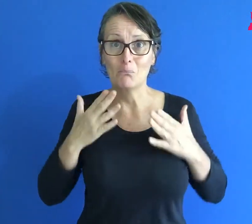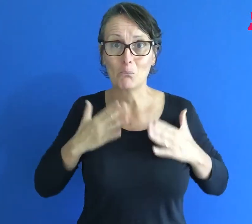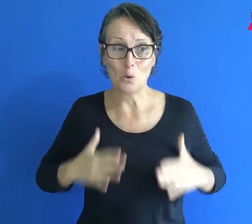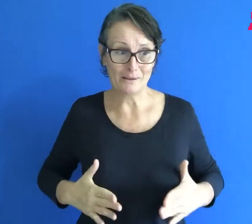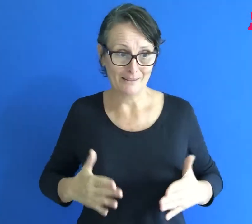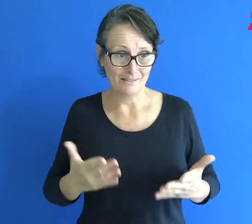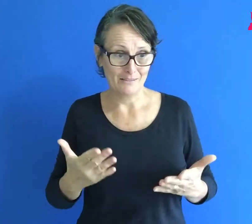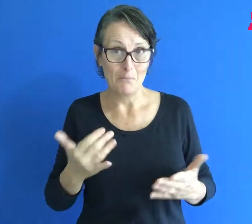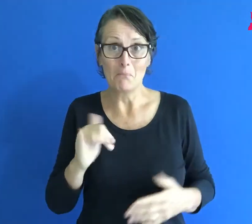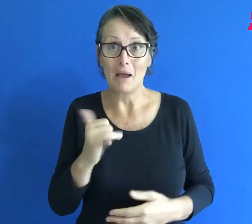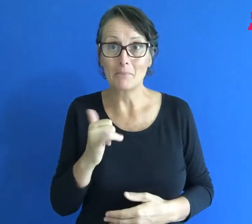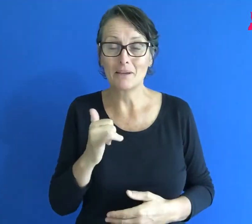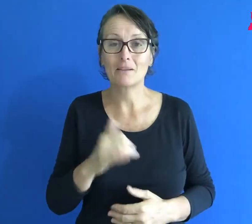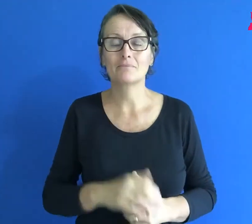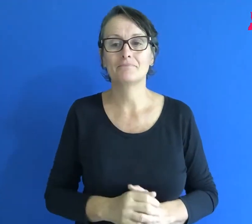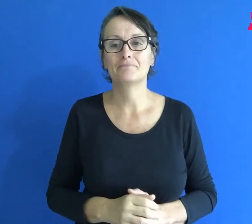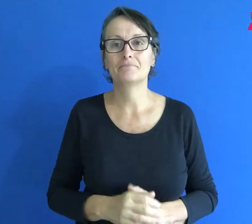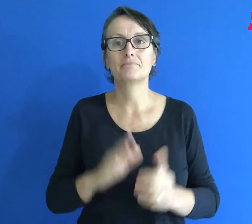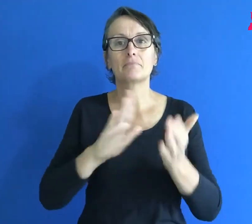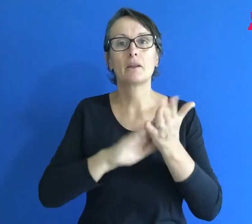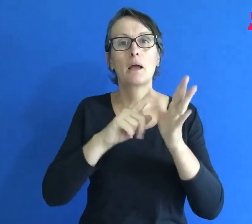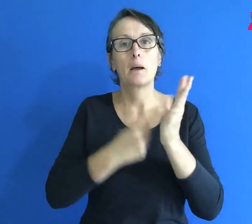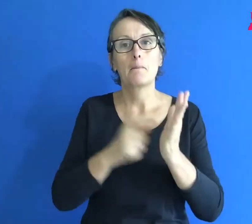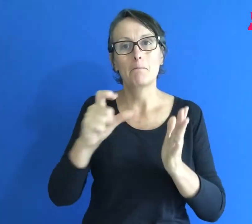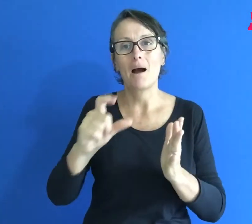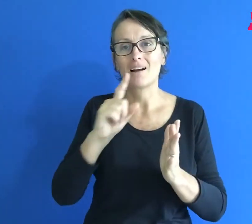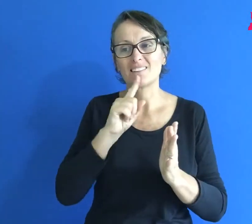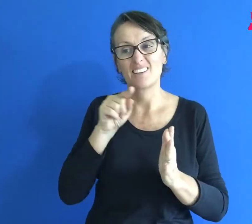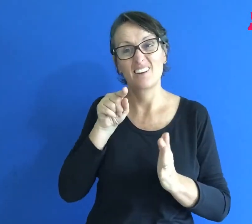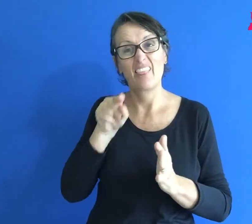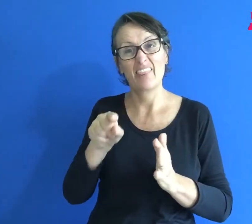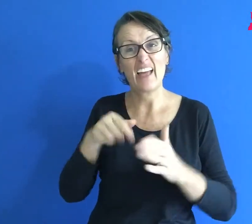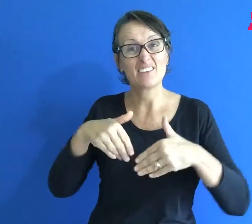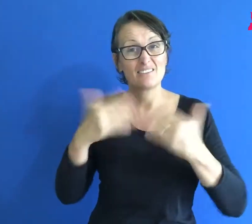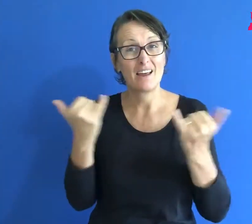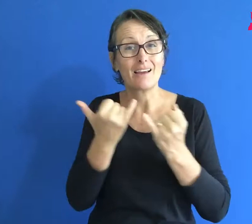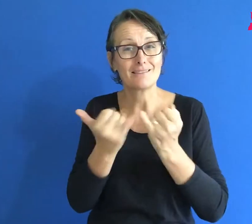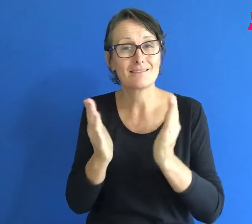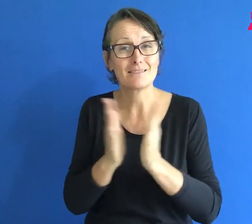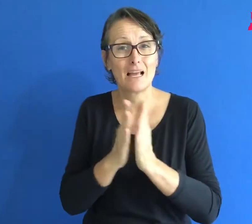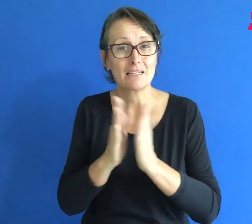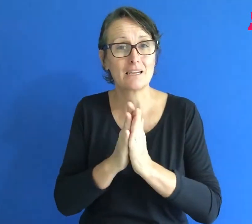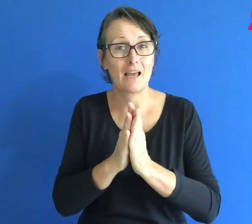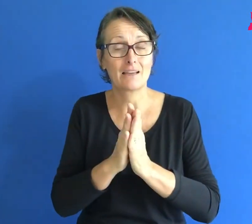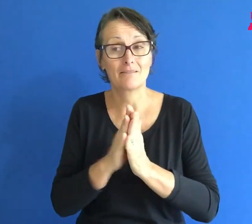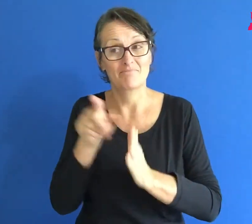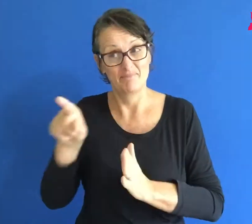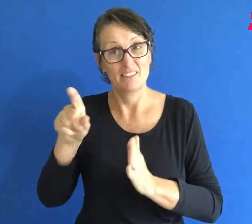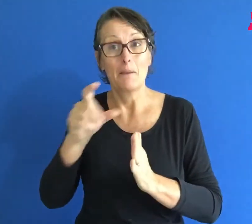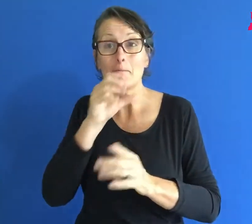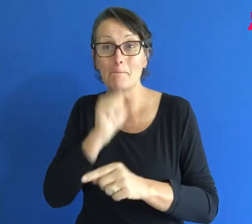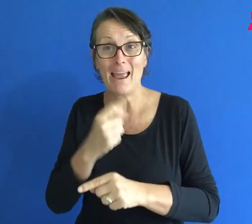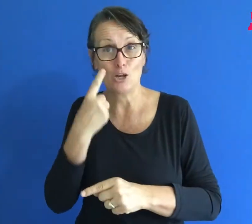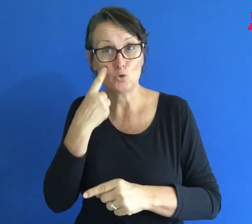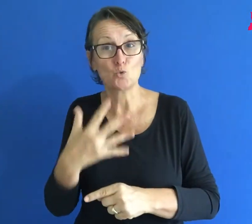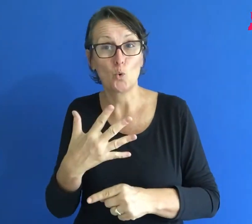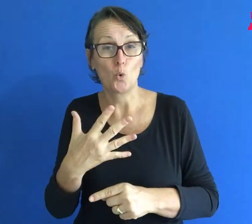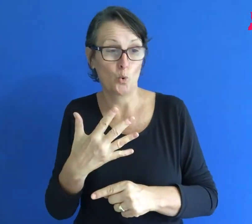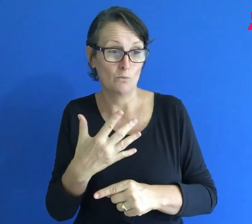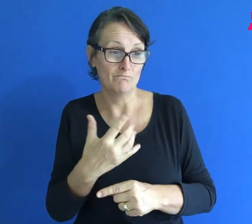That Sunday afternoon, Cliff witnessed death and devastation on a scale that, quite frankly, it's hard to